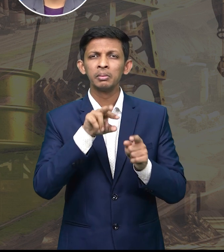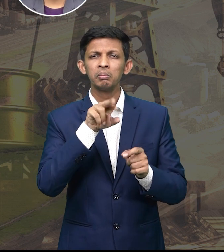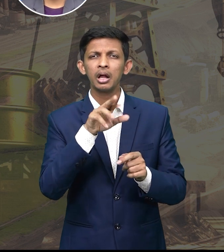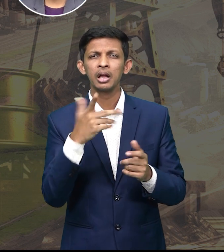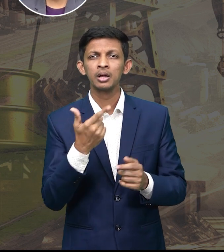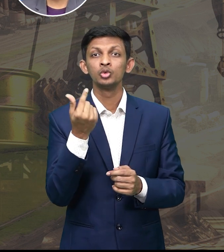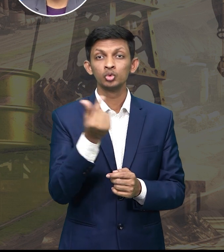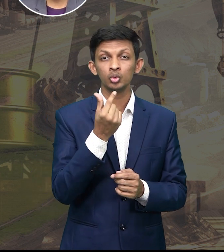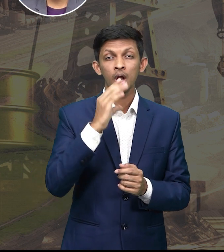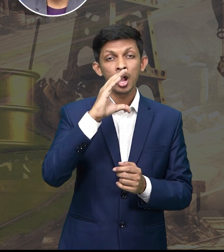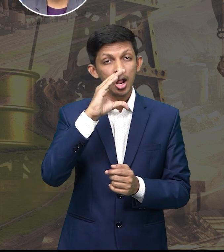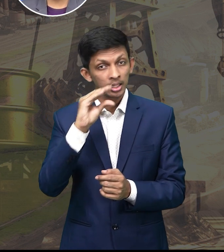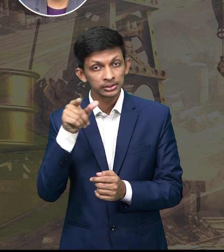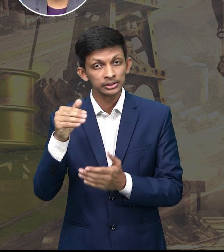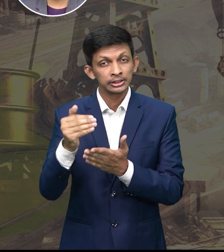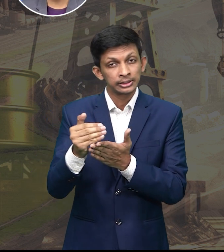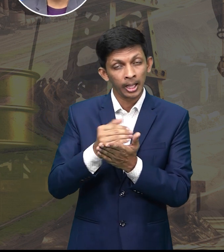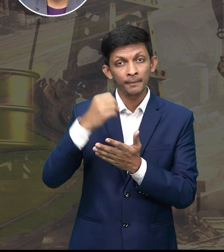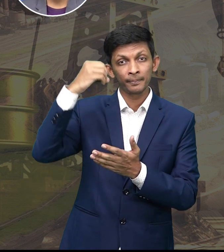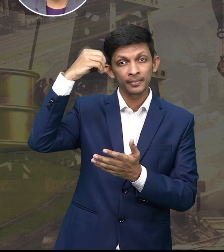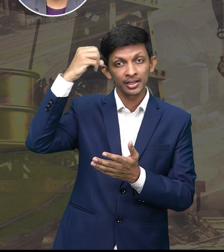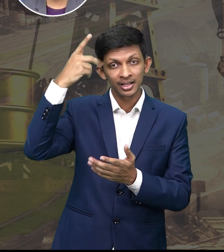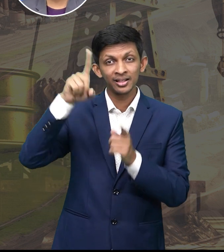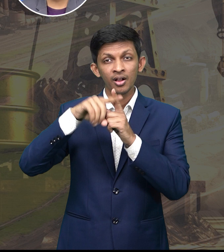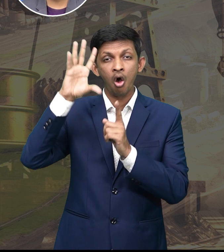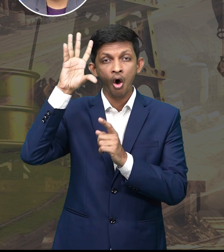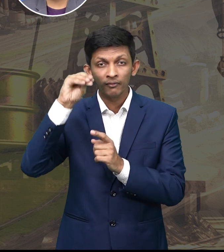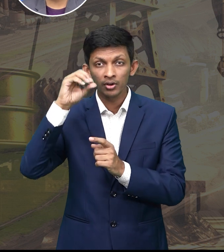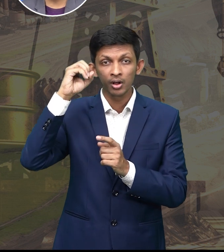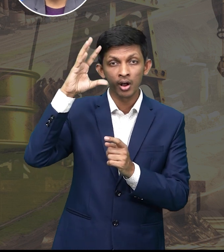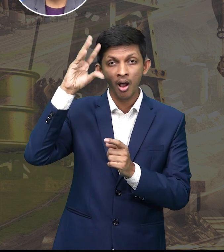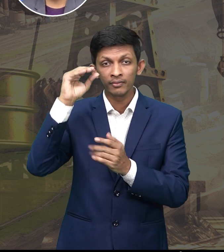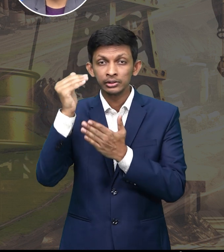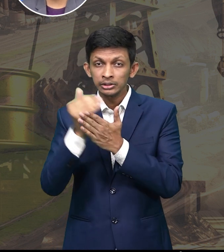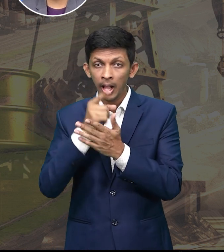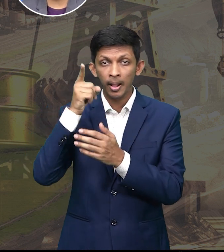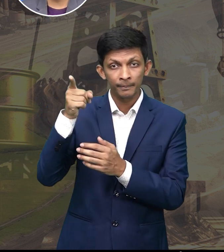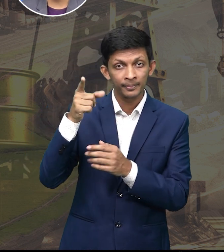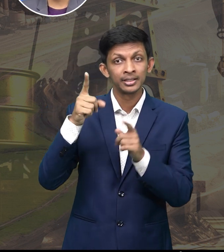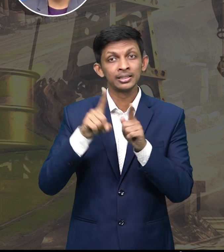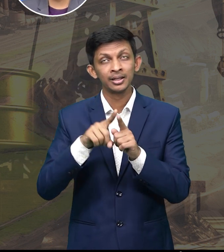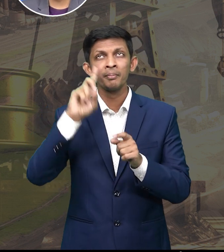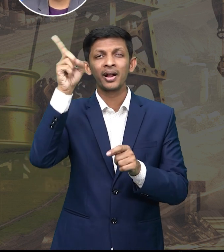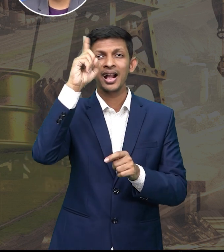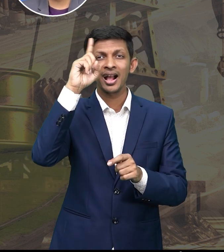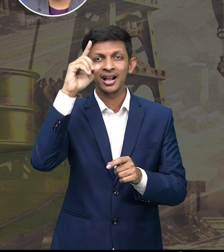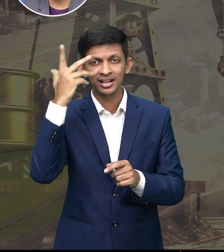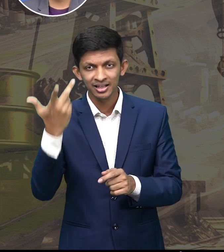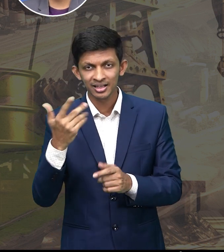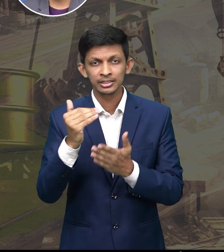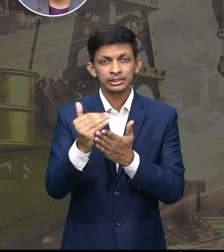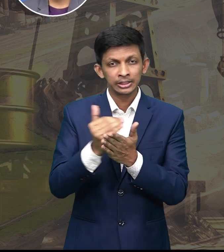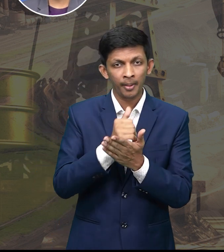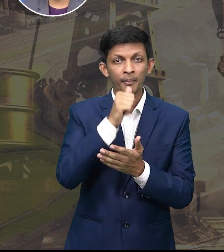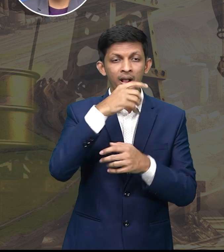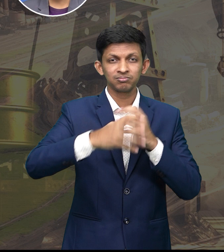Reduce. This means to use less and to save electricity by switching off unnecessary